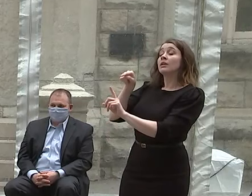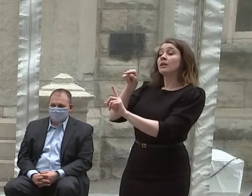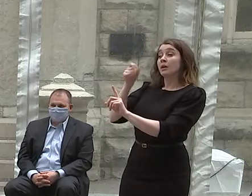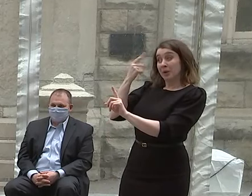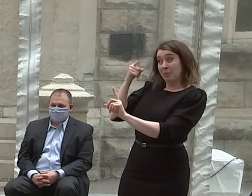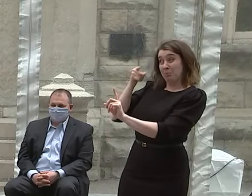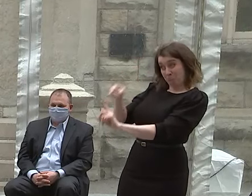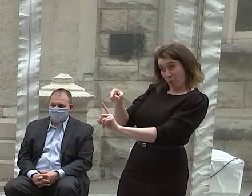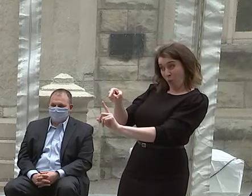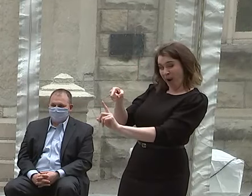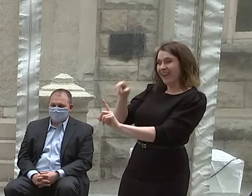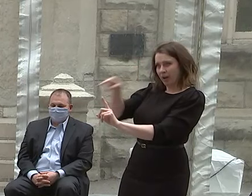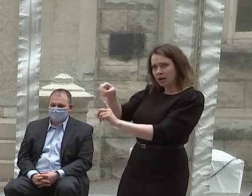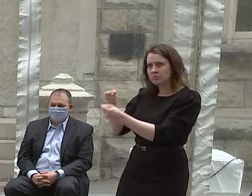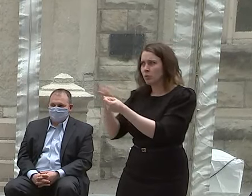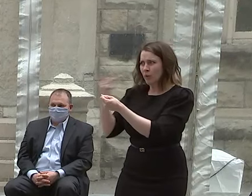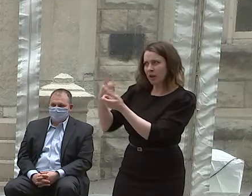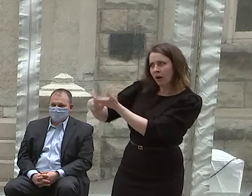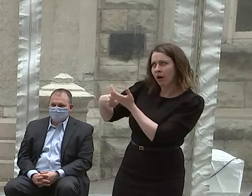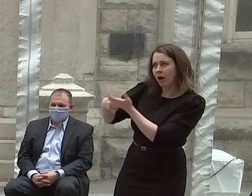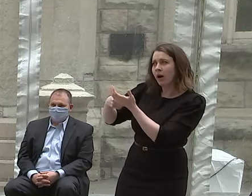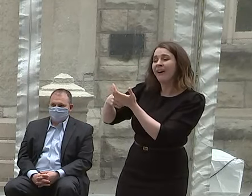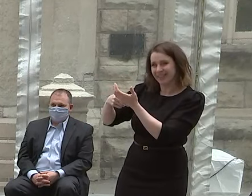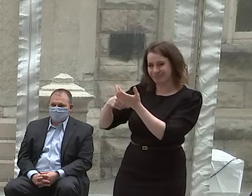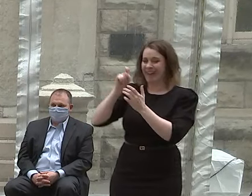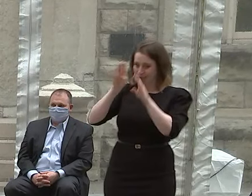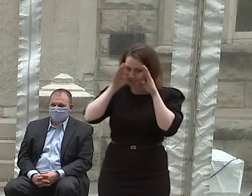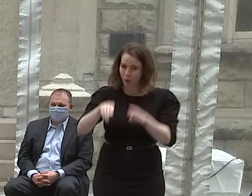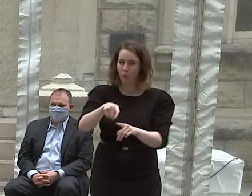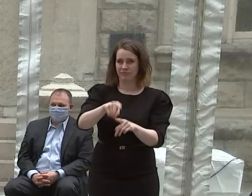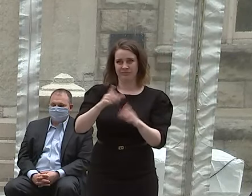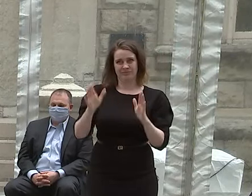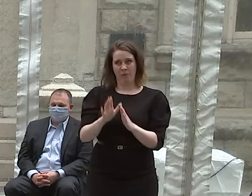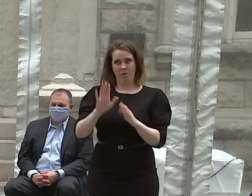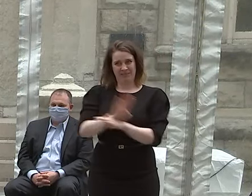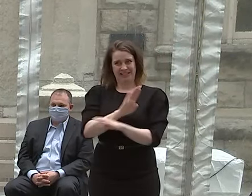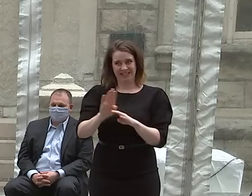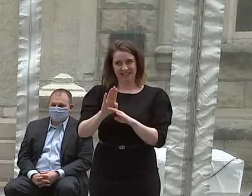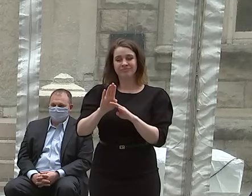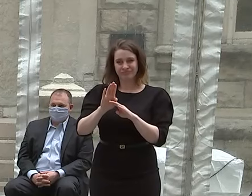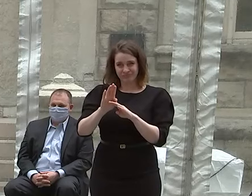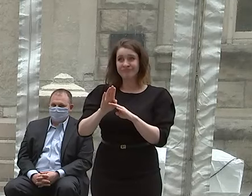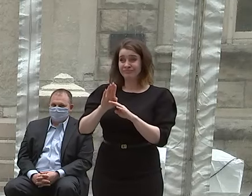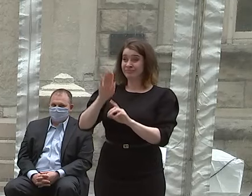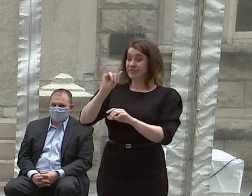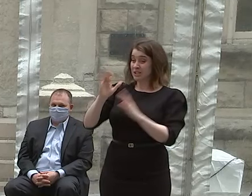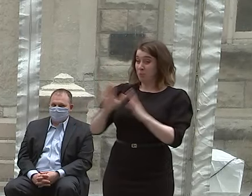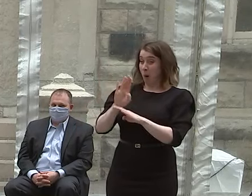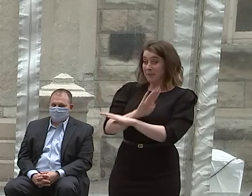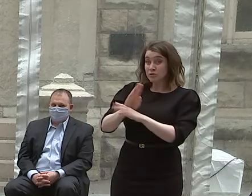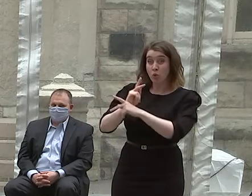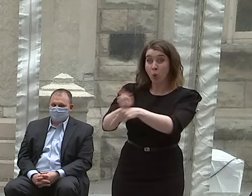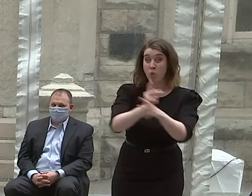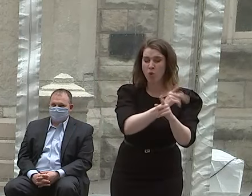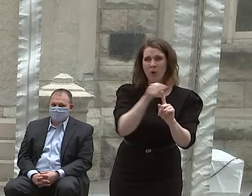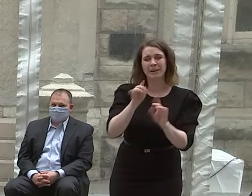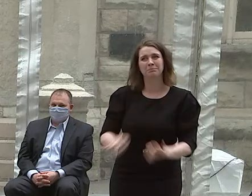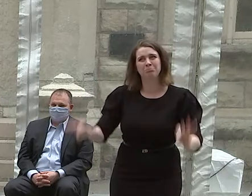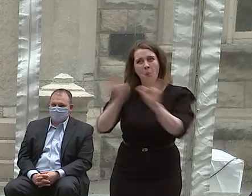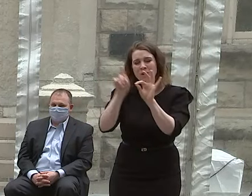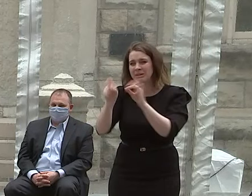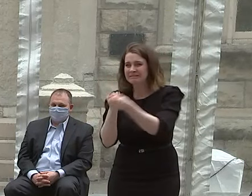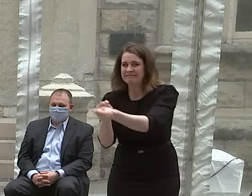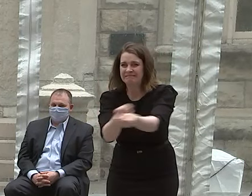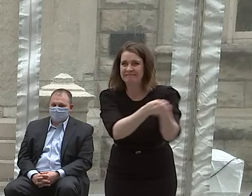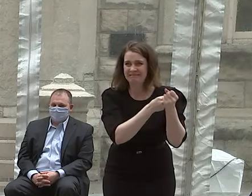more money into the hands of small businesses, so replenishing the SBA fund is critically important. I also believe that there's